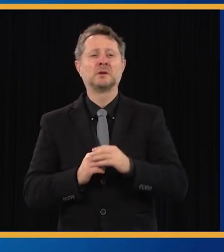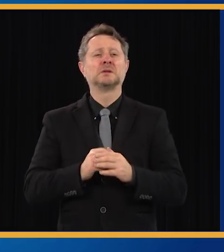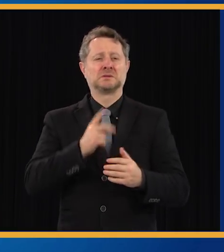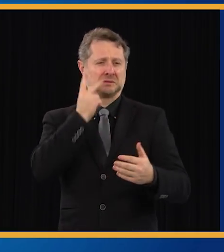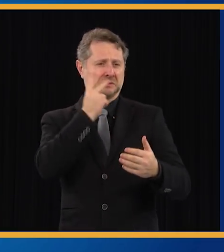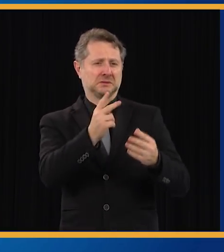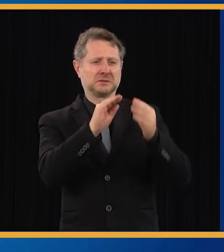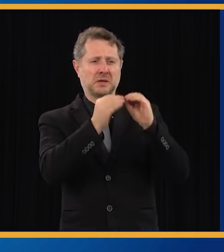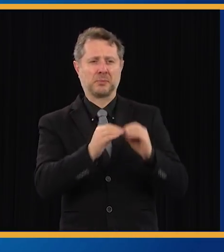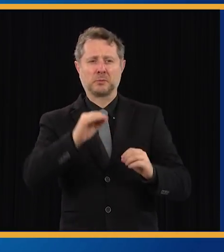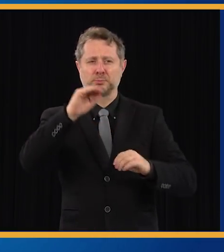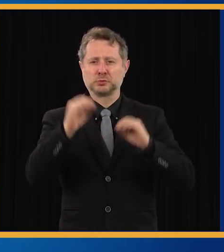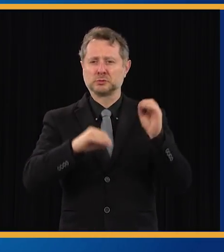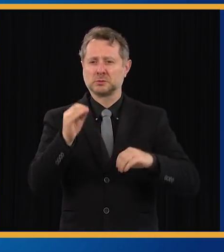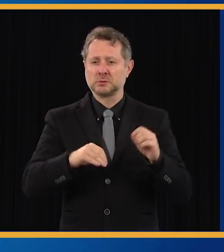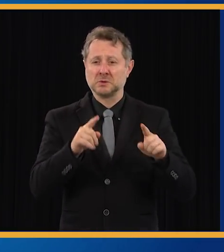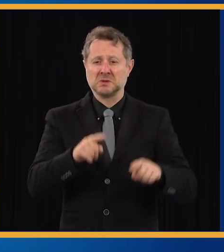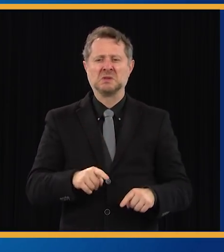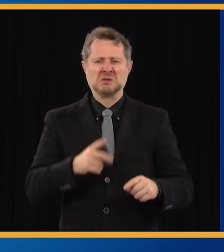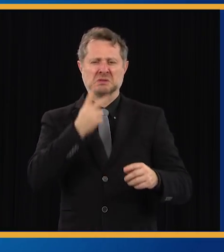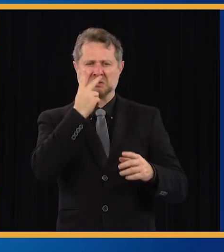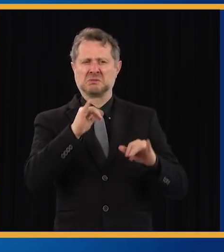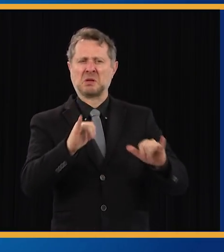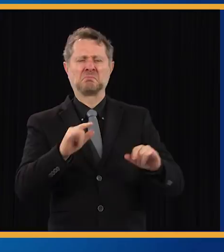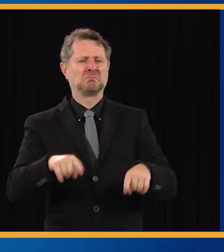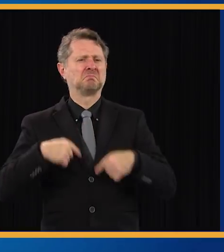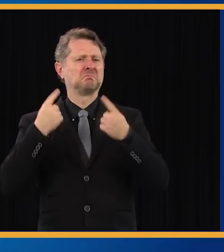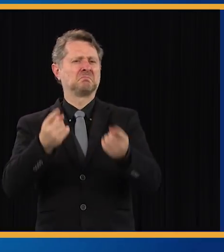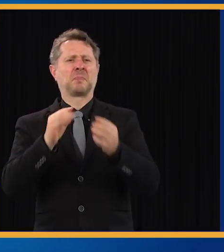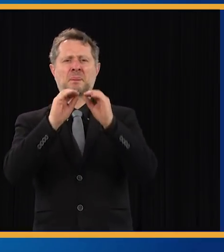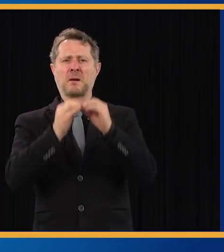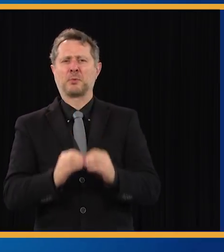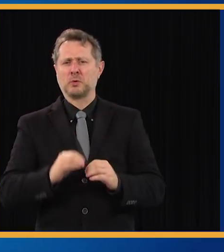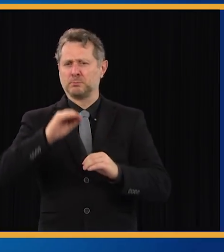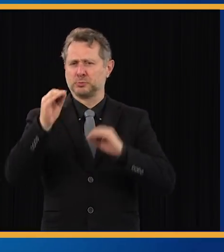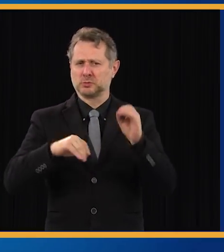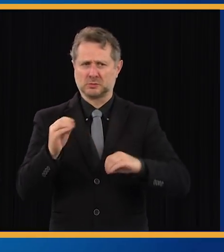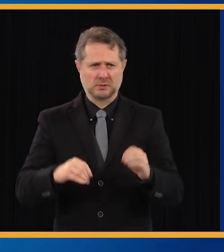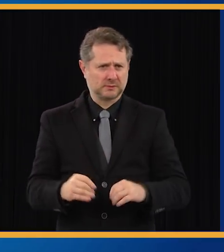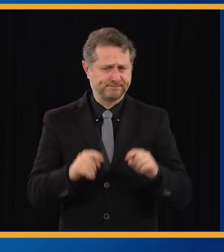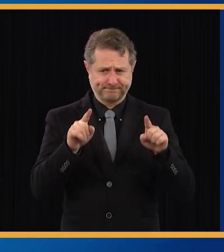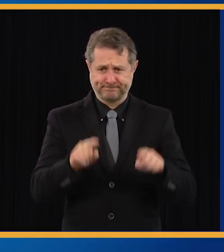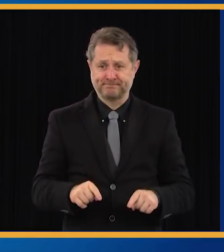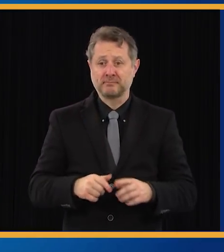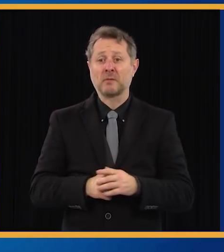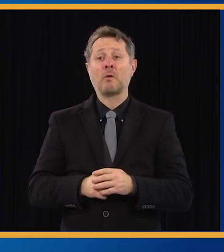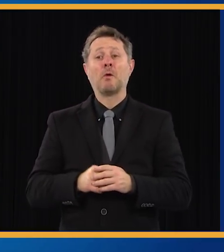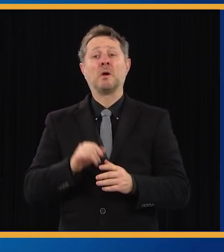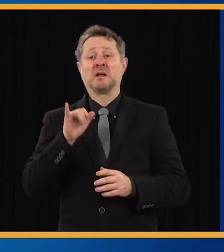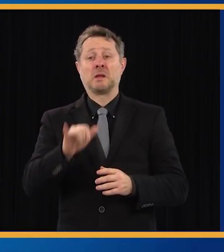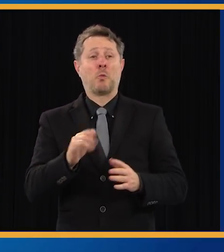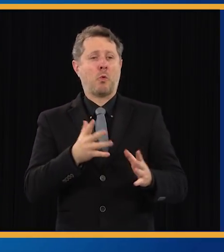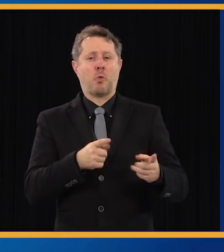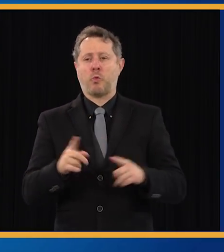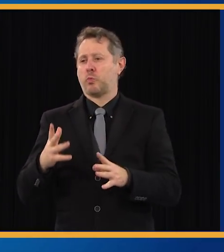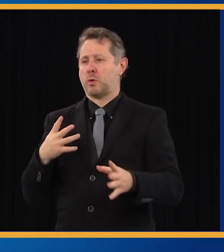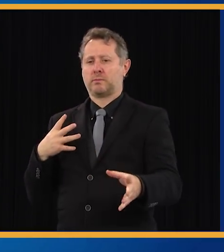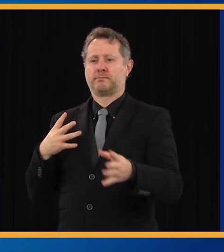is fairly consistent with where it was. So that's where we are today in New